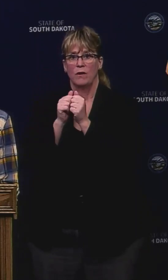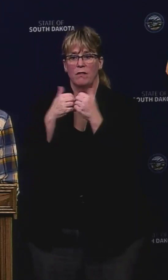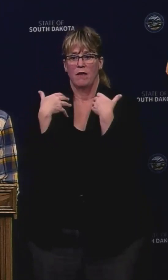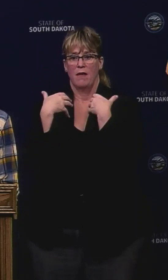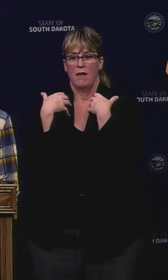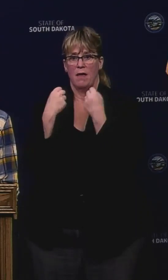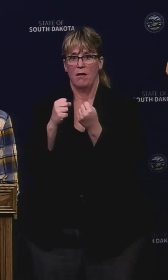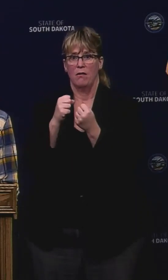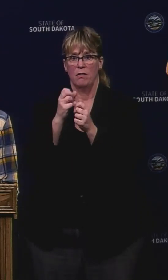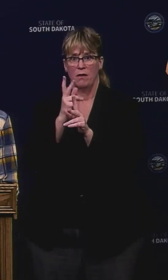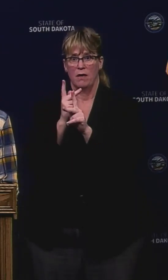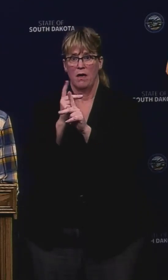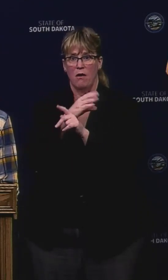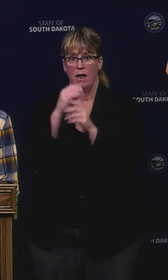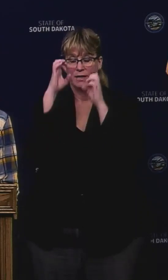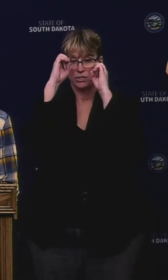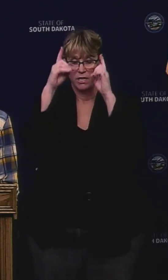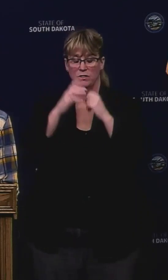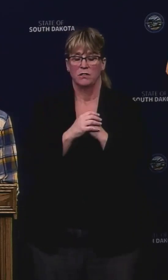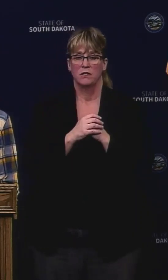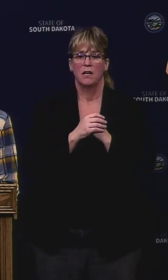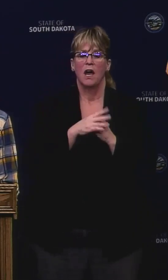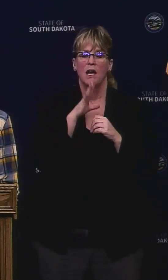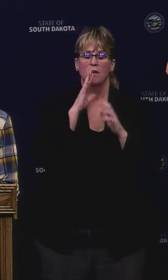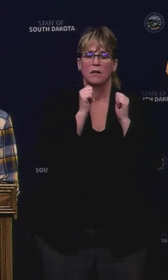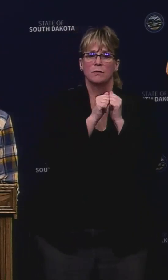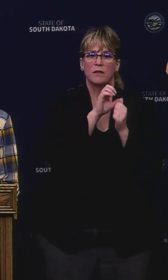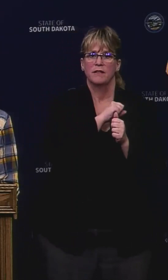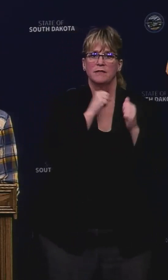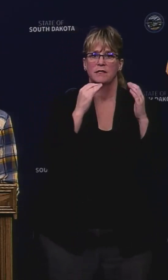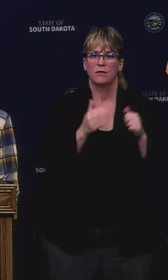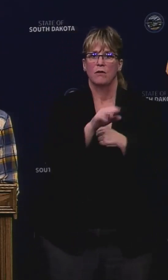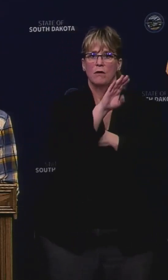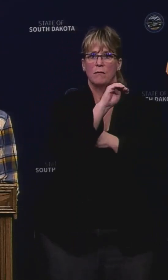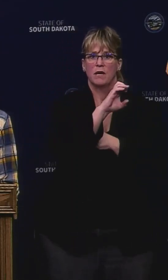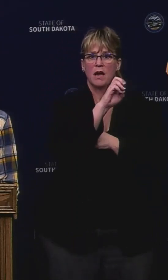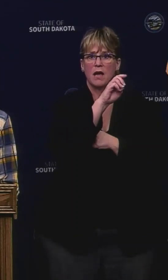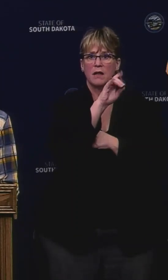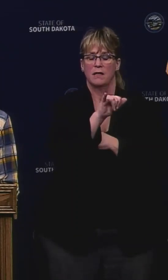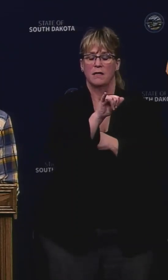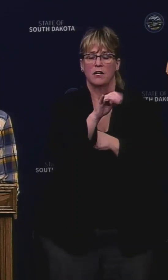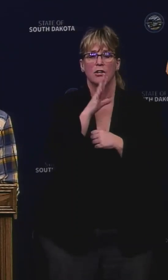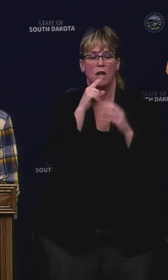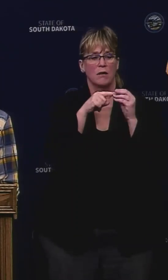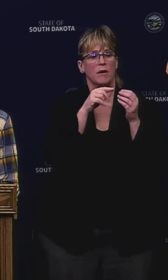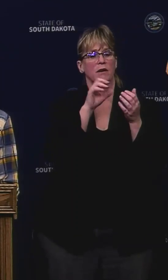So what I talked to Senator McConnell about was just how yes,